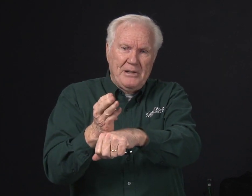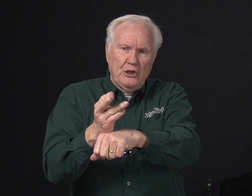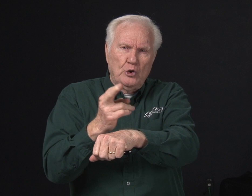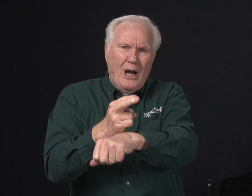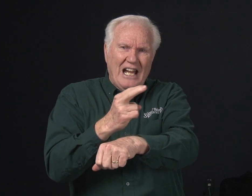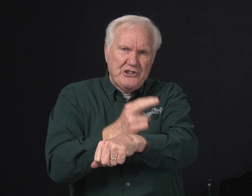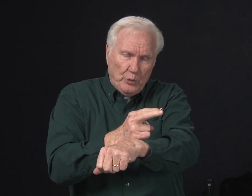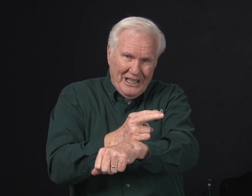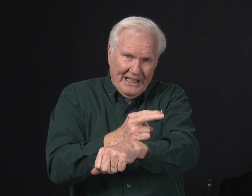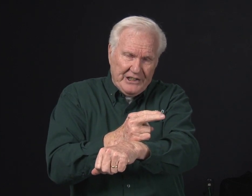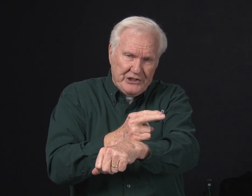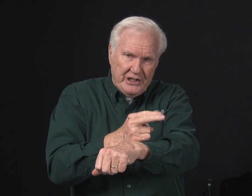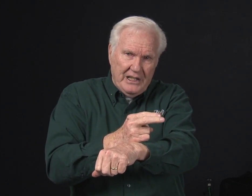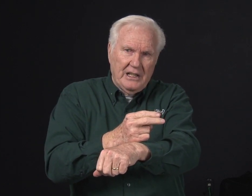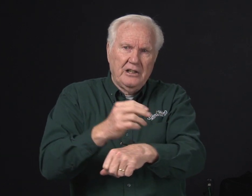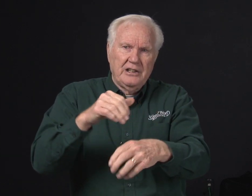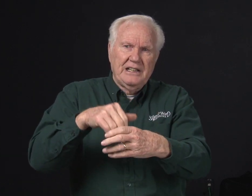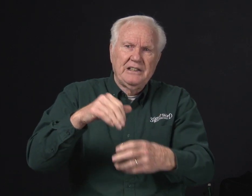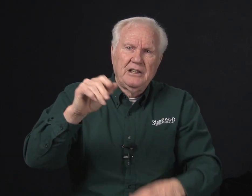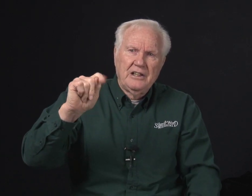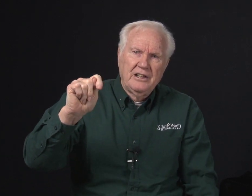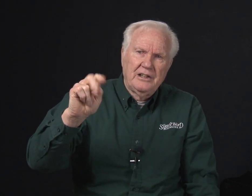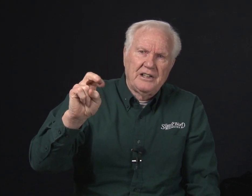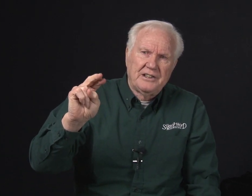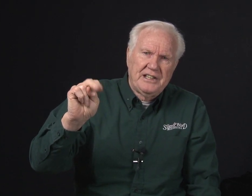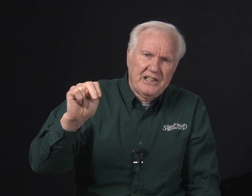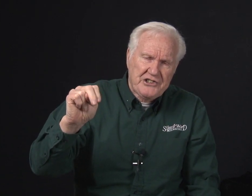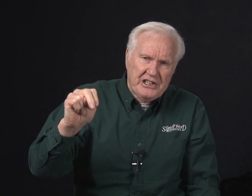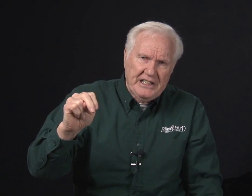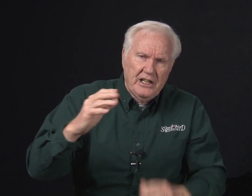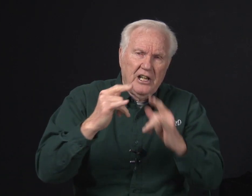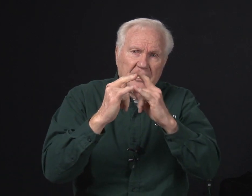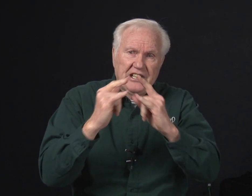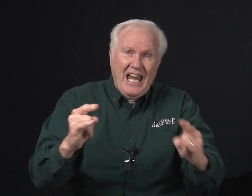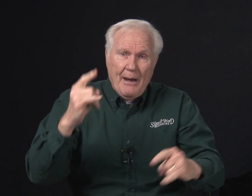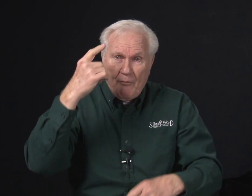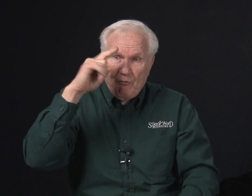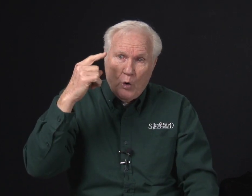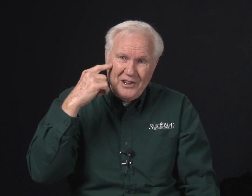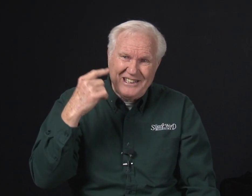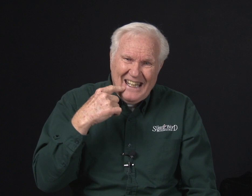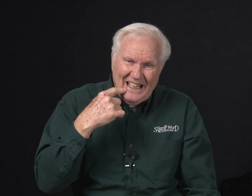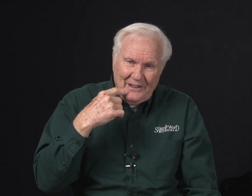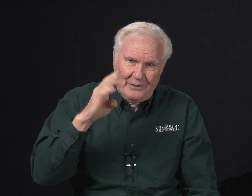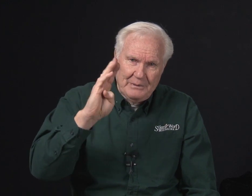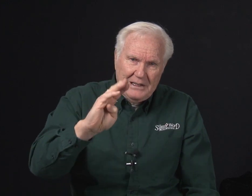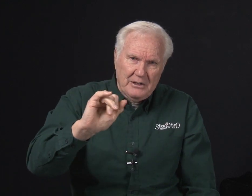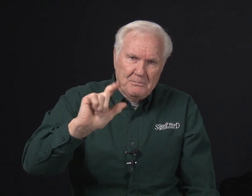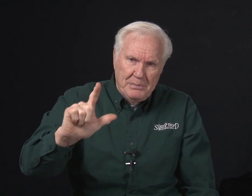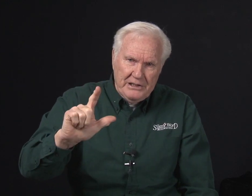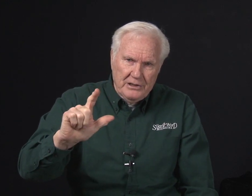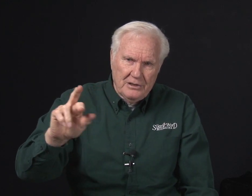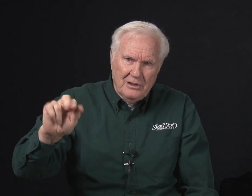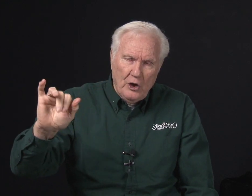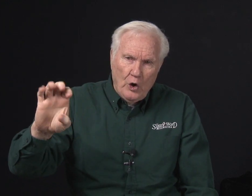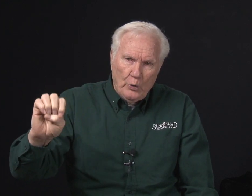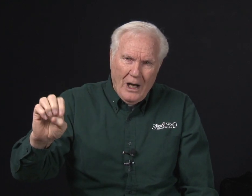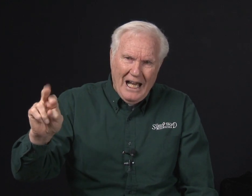Bill Rice Ranch in Tennessee, a camp for the deaf. Bill